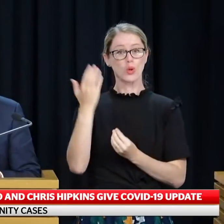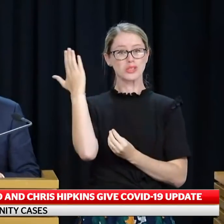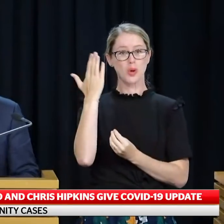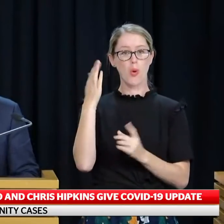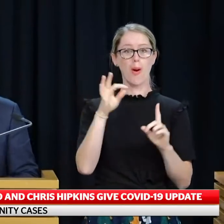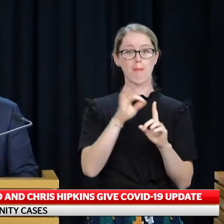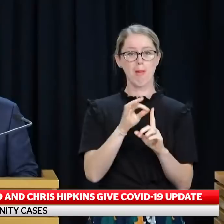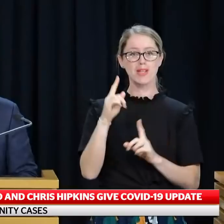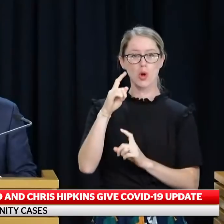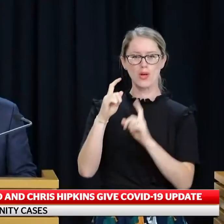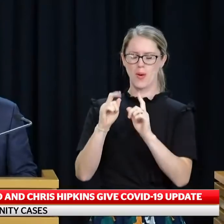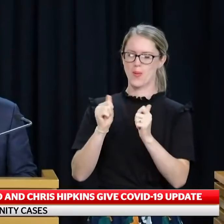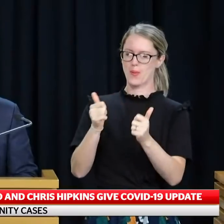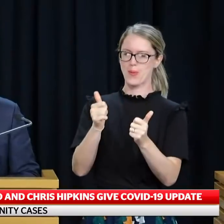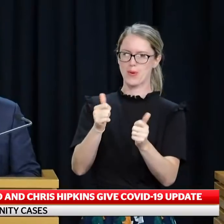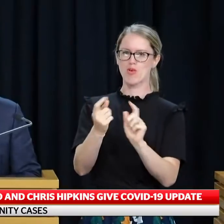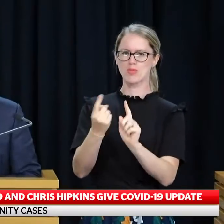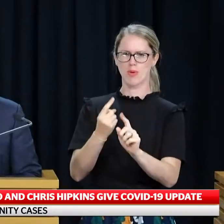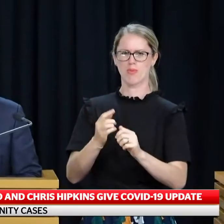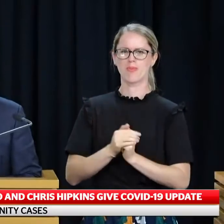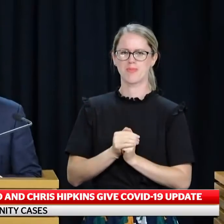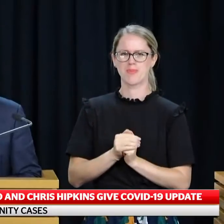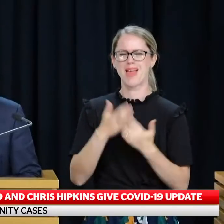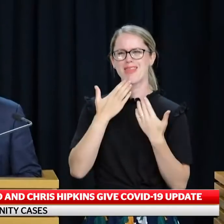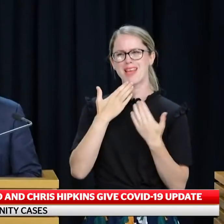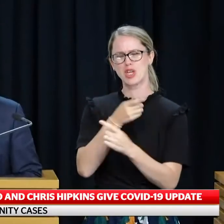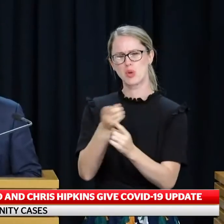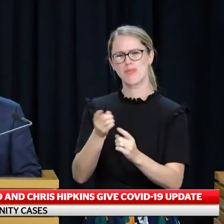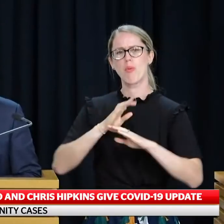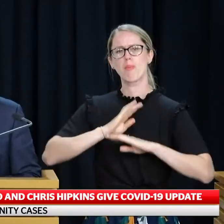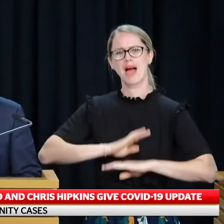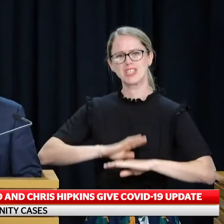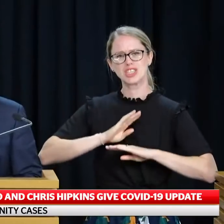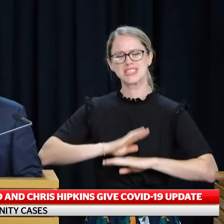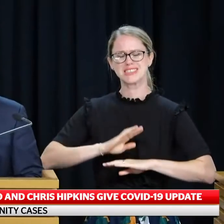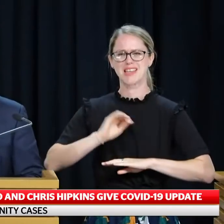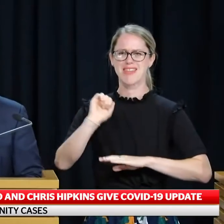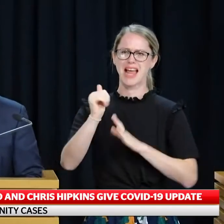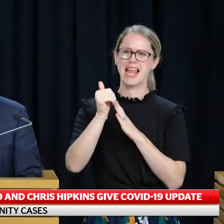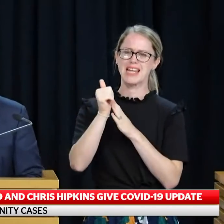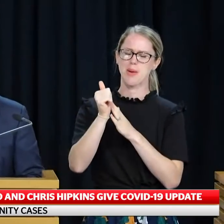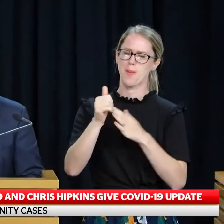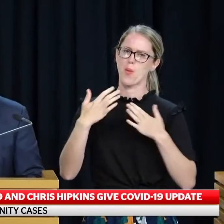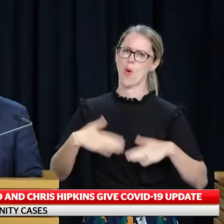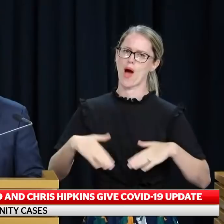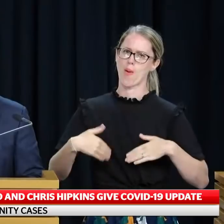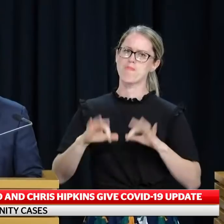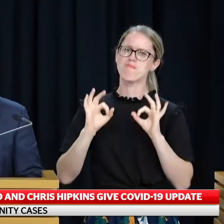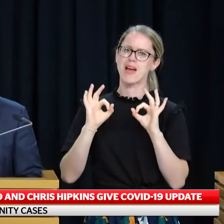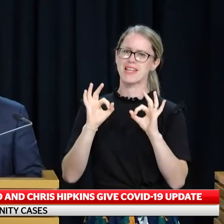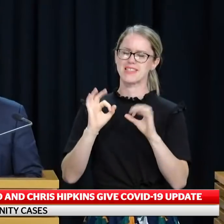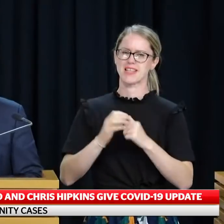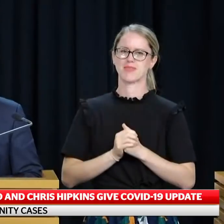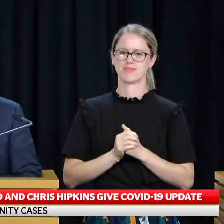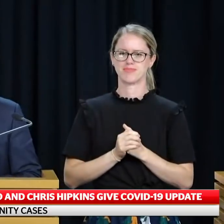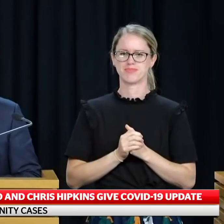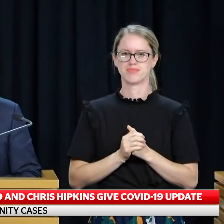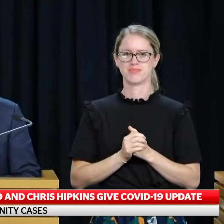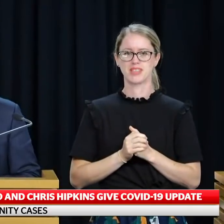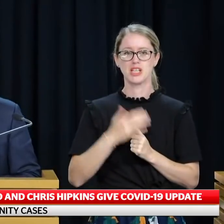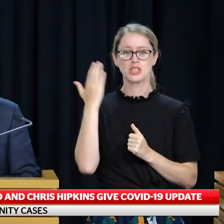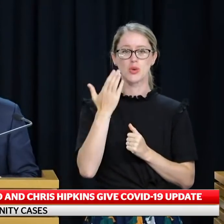responding extremely well, and again, I want to thank them for their patience and the leadership that has been shown throughout here. Nobody